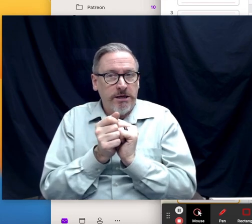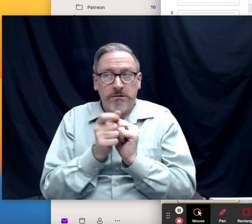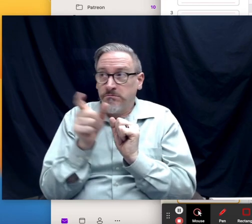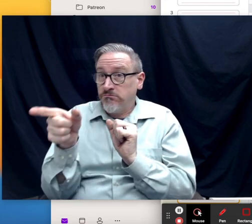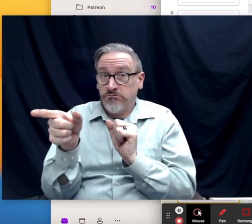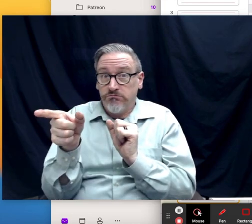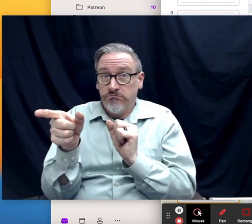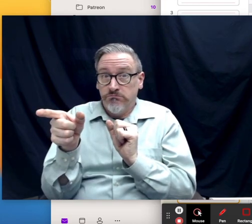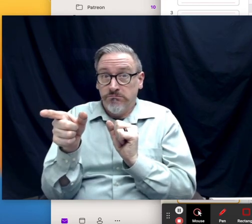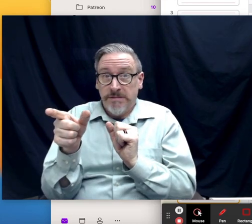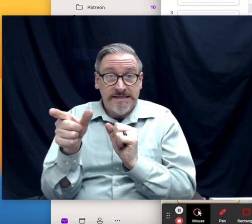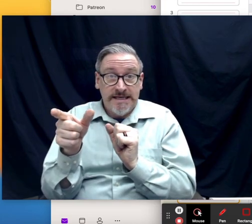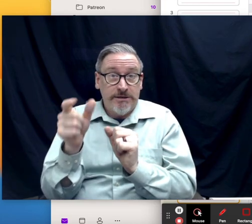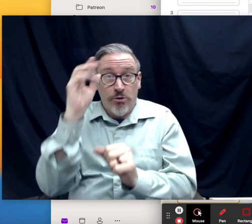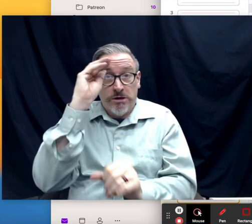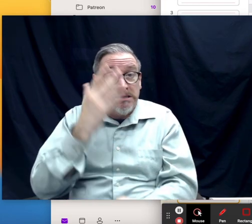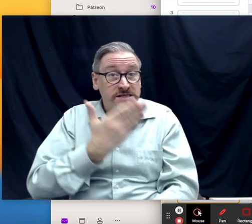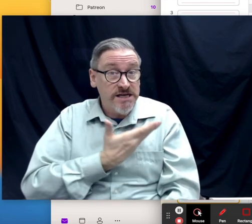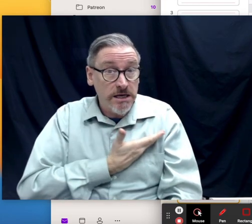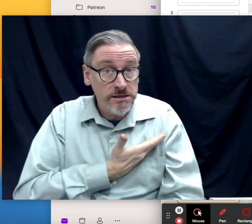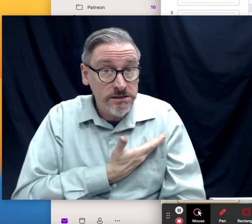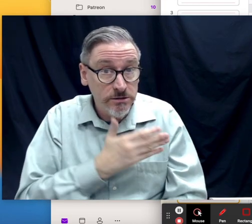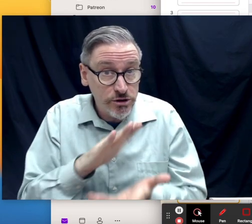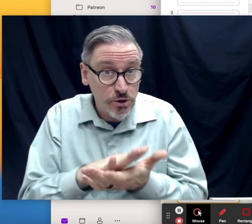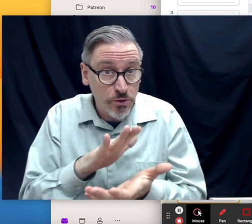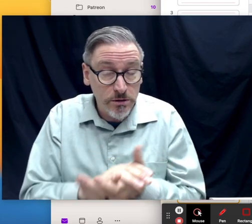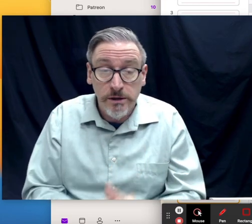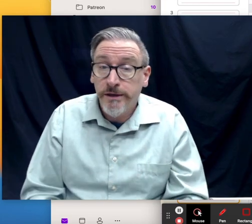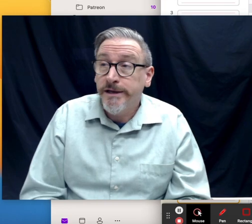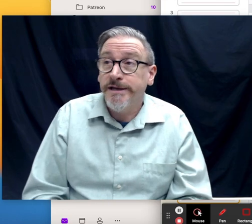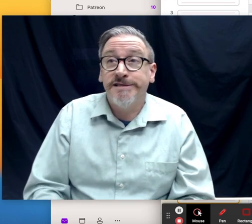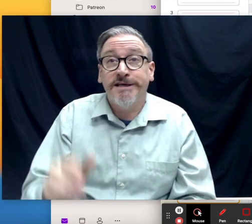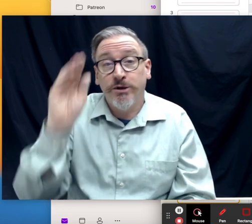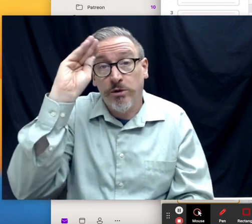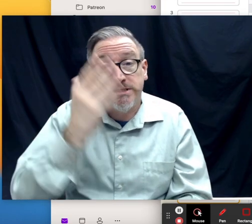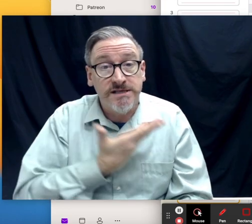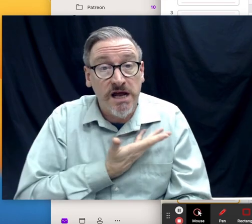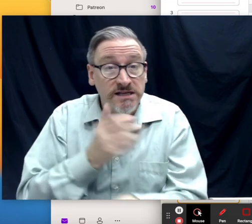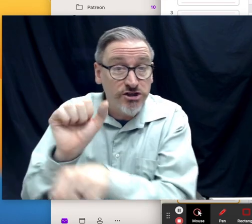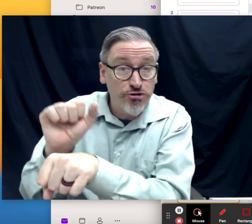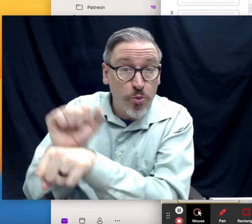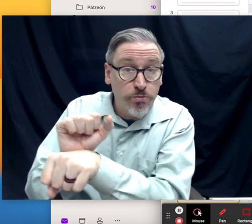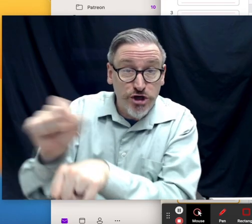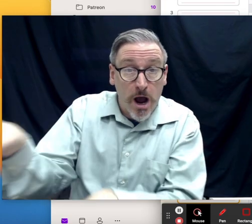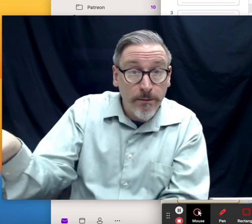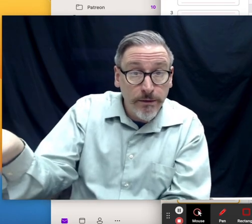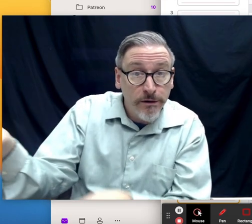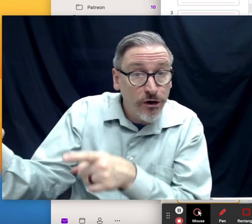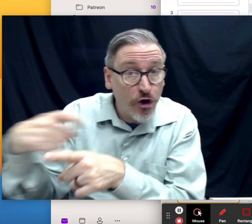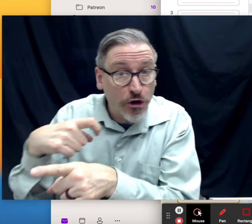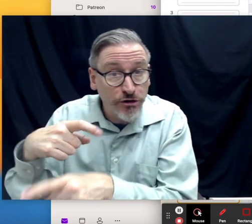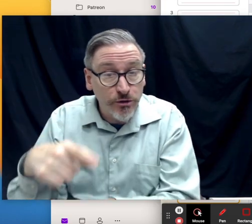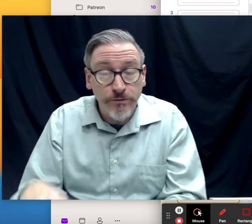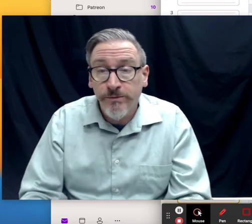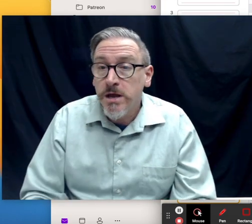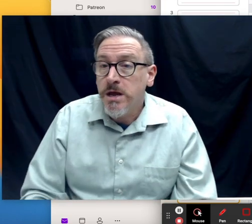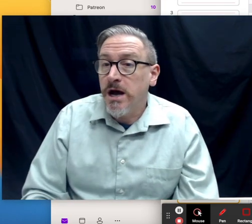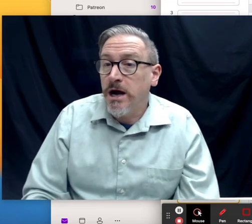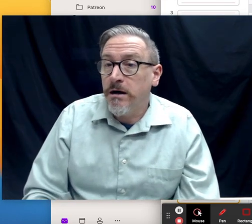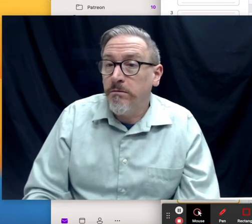like, is it your son's school? Is it your son's job called